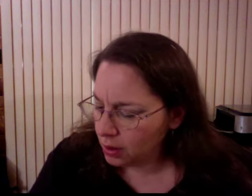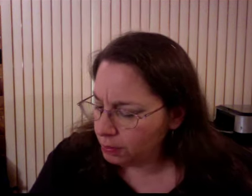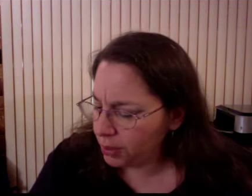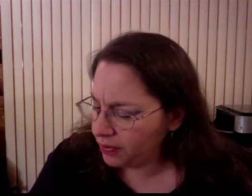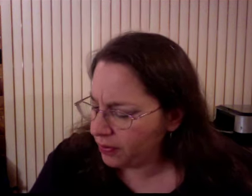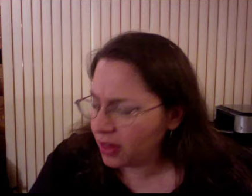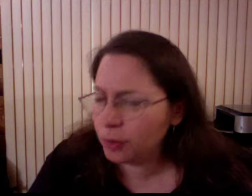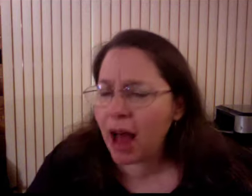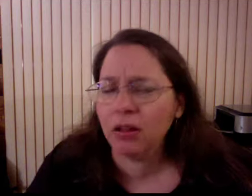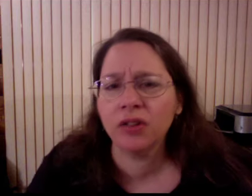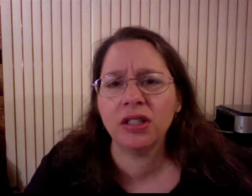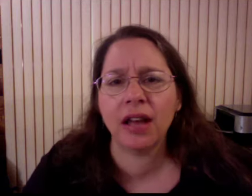But Father Paulo said,